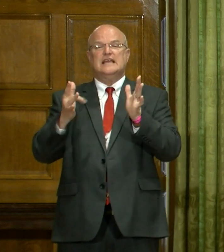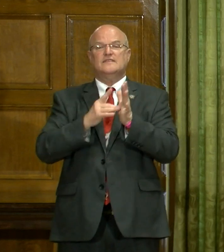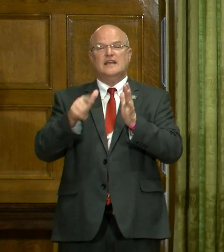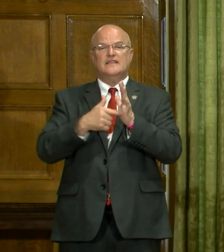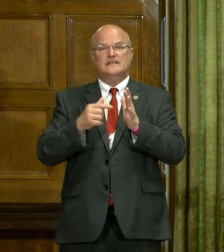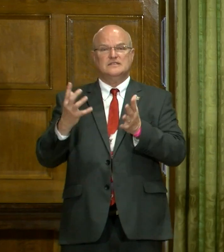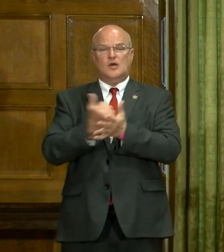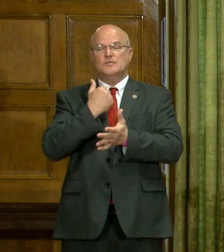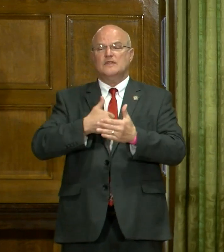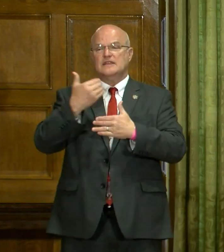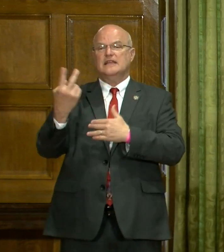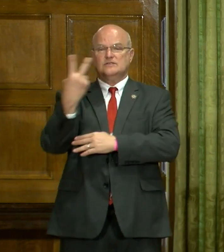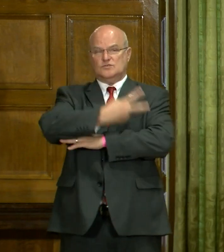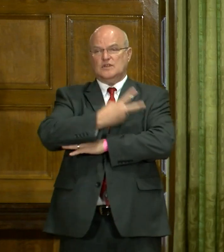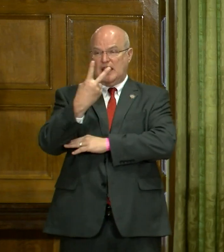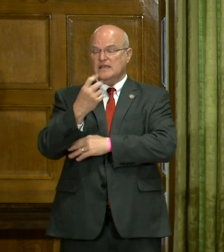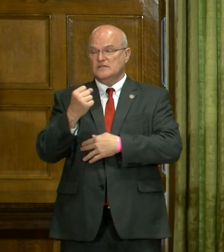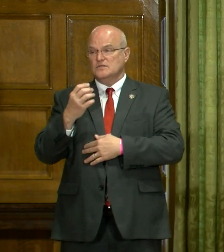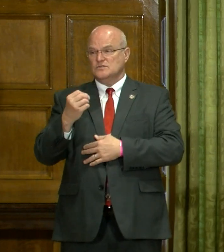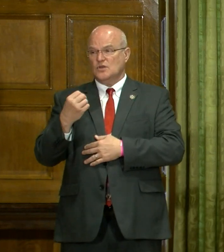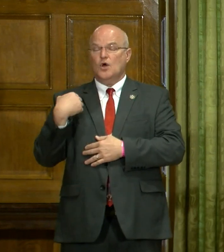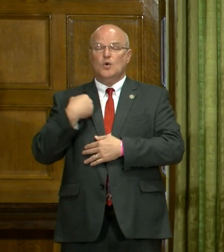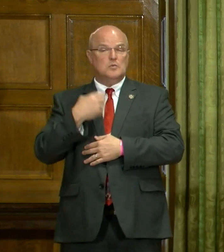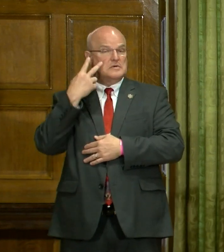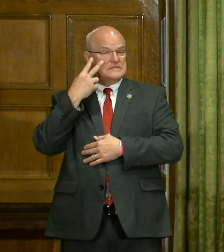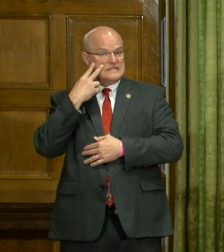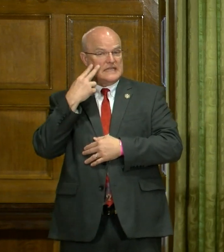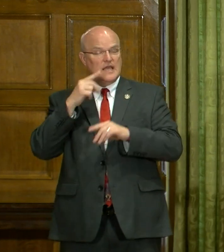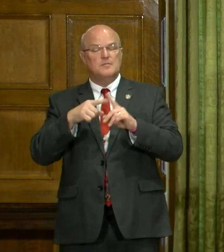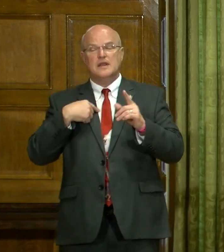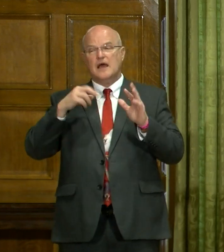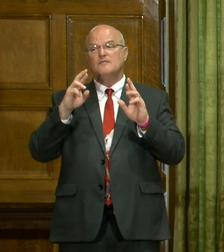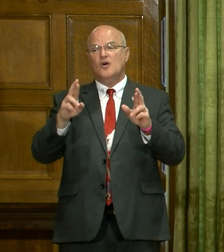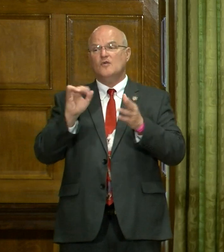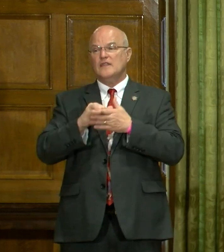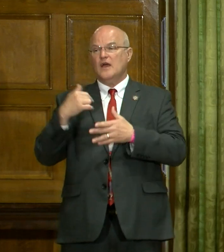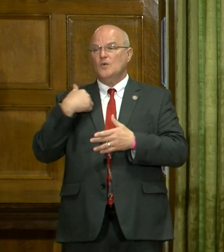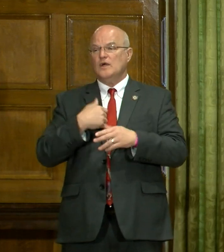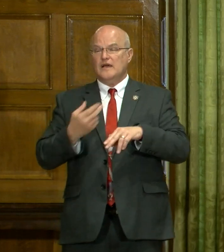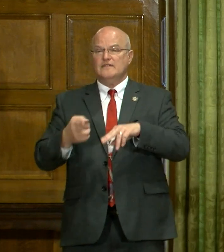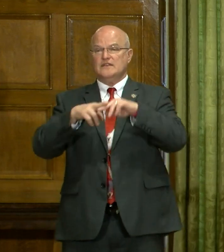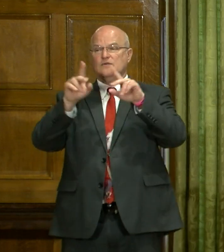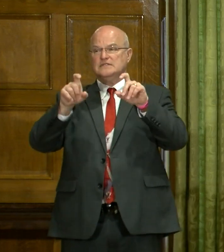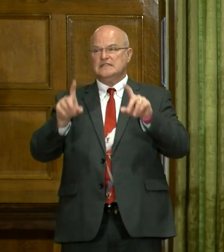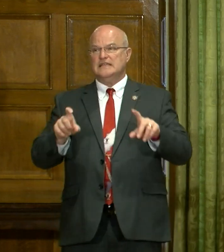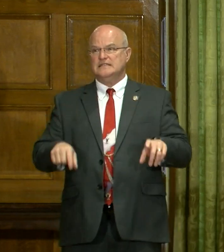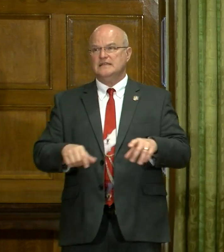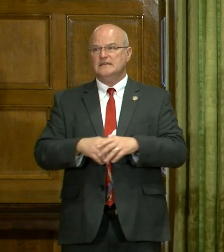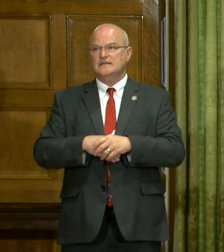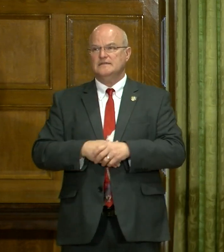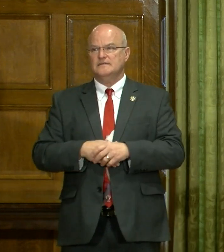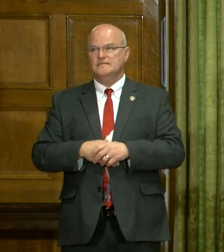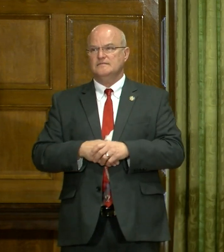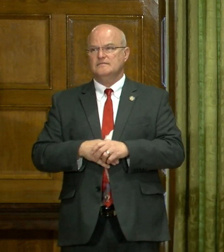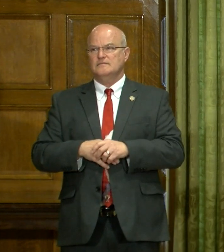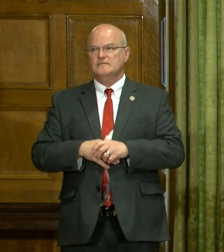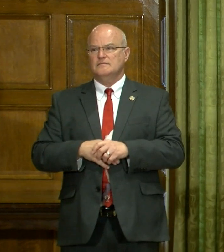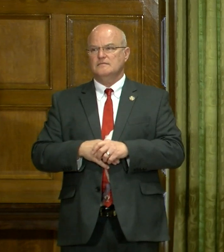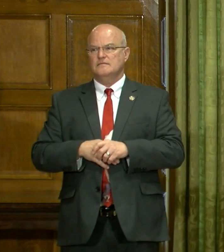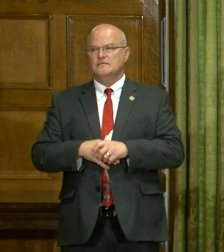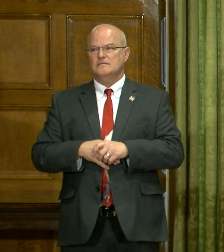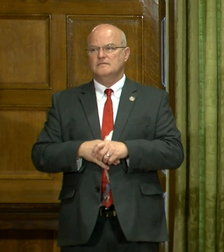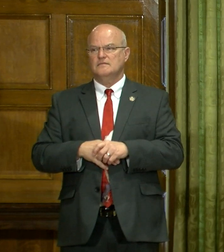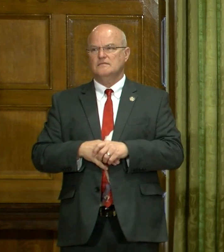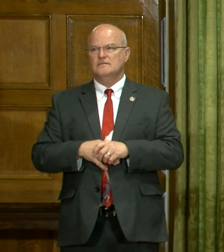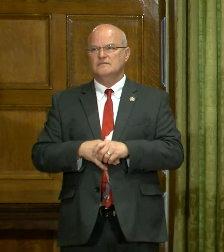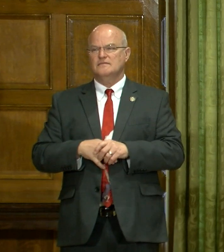advantage of this opportunity over the next 2 days. So we'll see, but I'm hopeful that we'll have an increase in testing. What hospitals have you